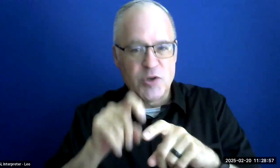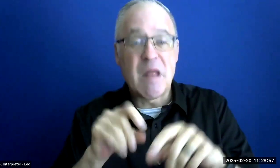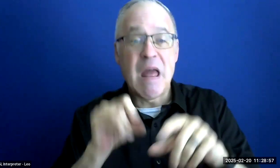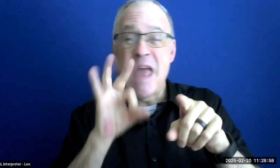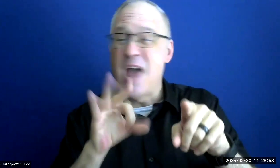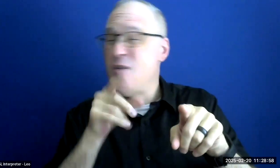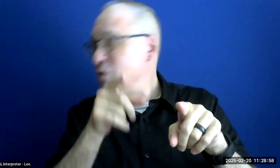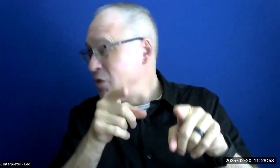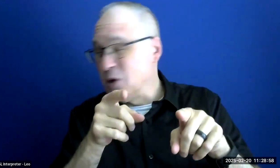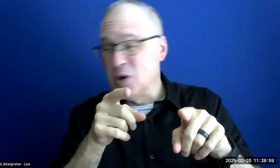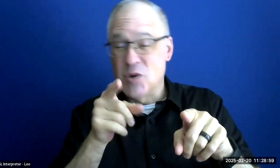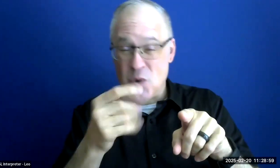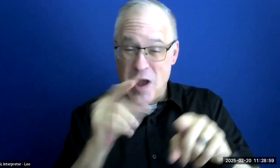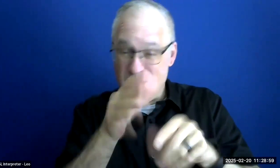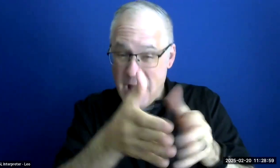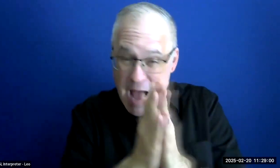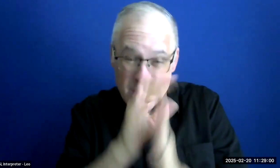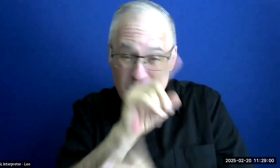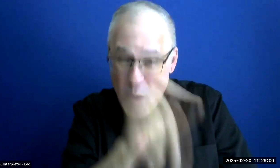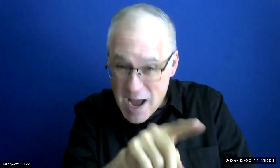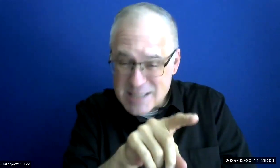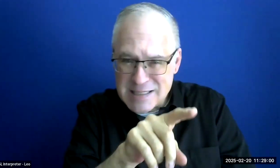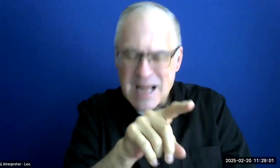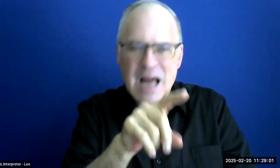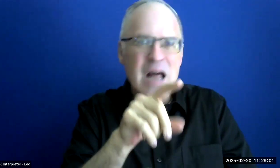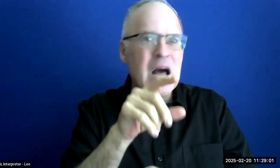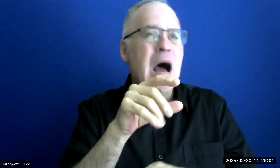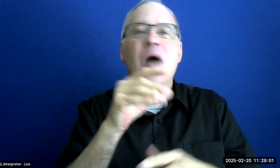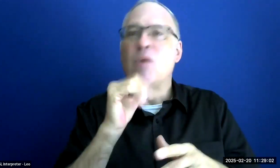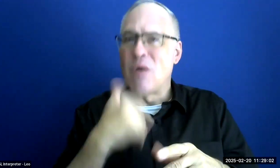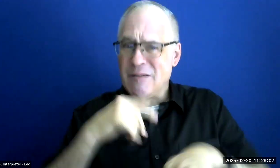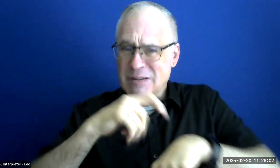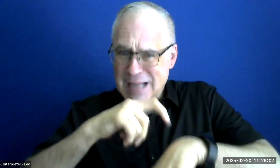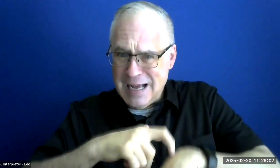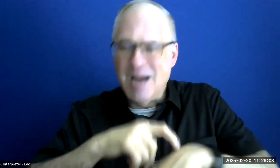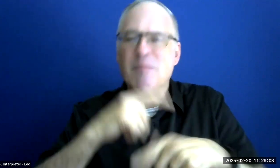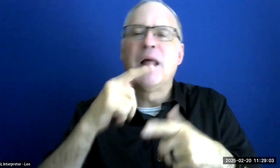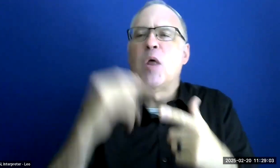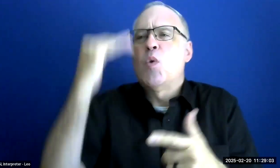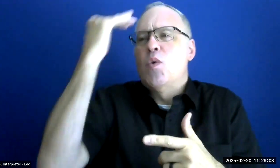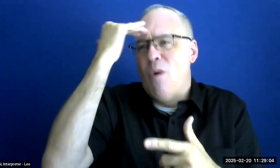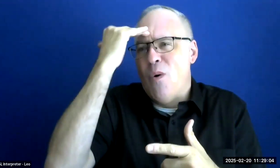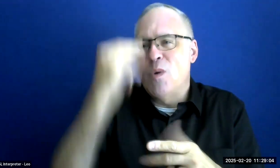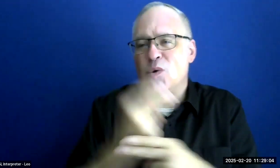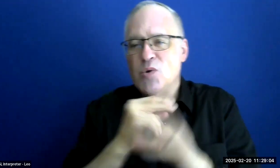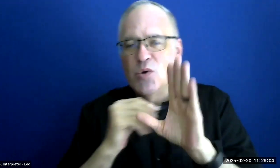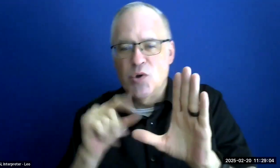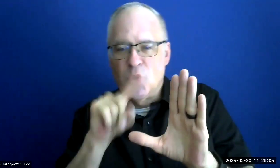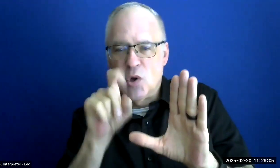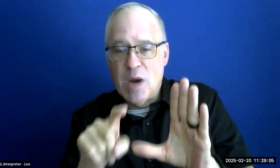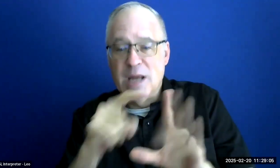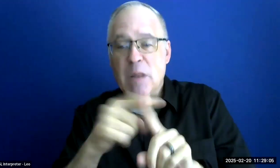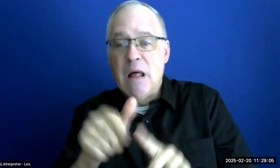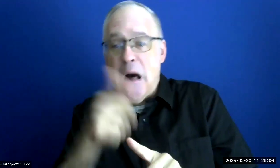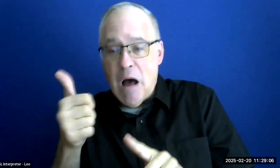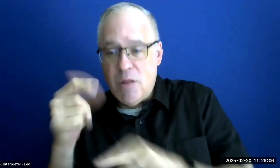question, know that we will use your question and others to continue to modify the